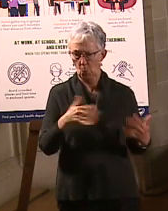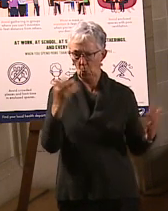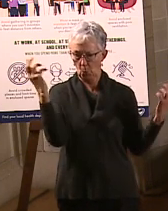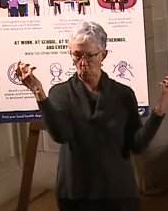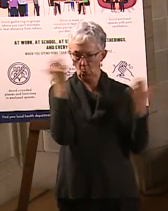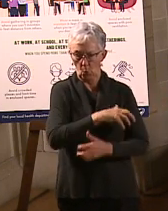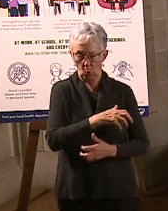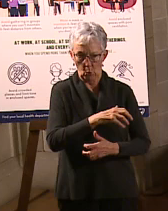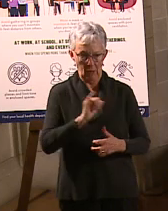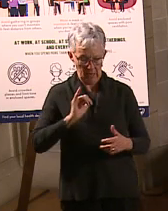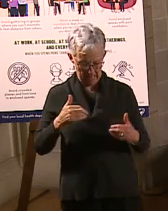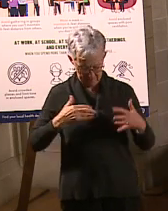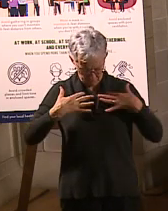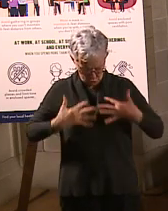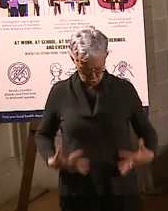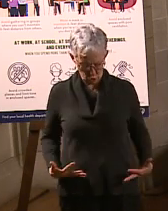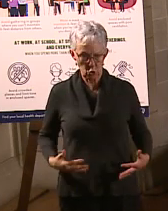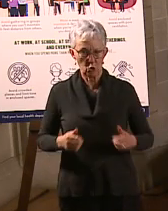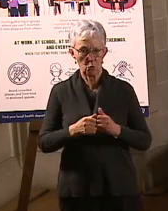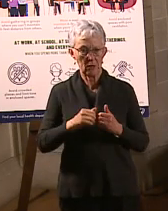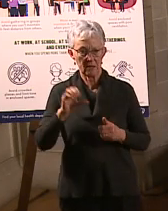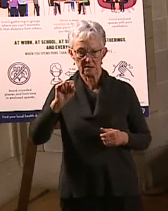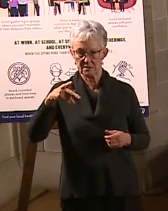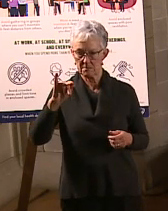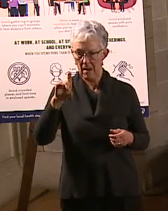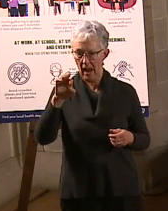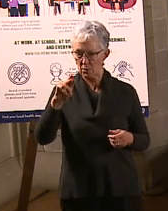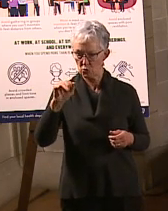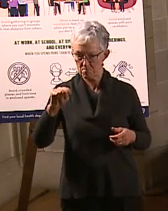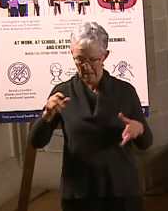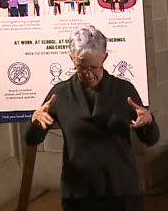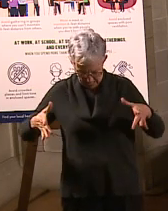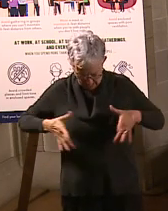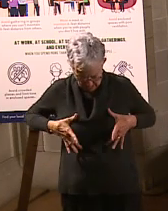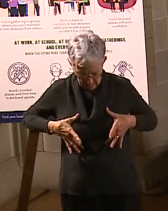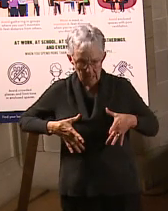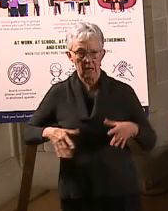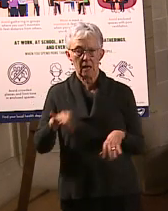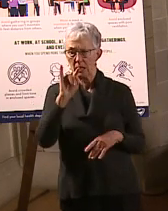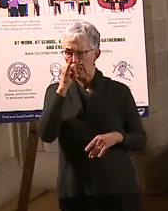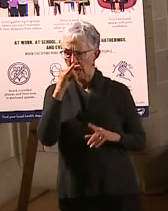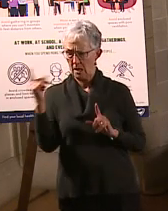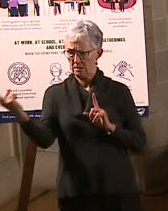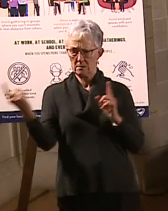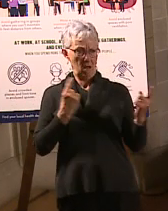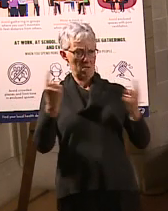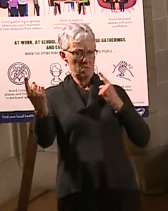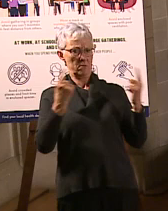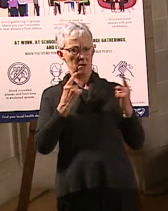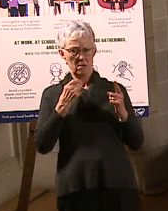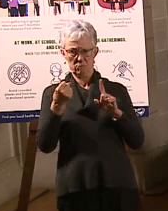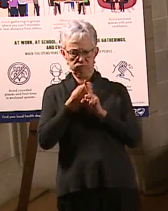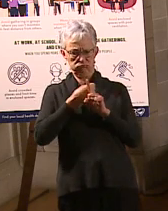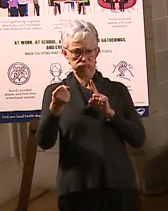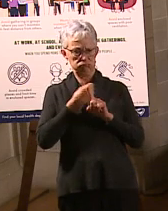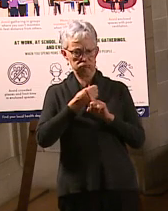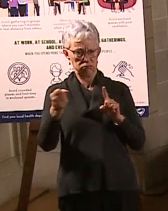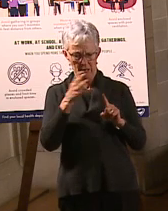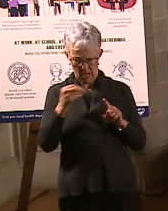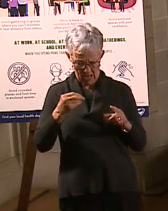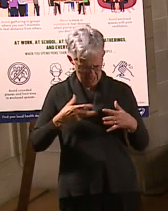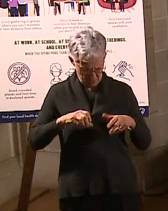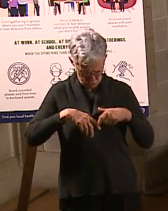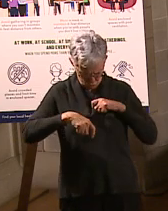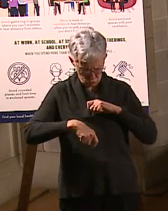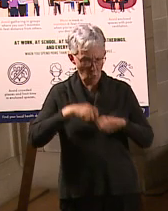shirt ended up getting ripped off of me, buttons flying all over the place, and I was absolutely devastated. And I went home that day